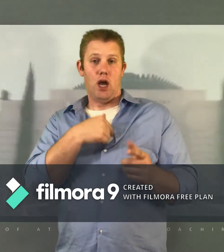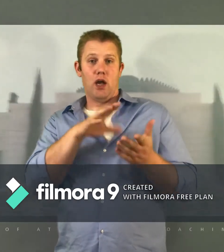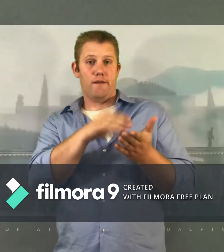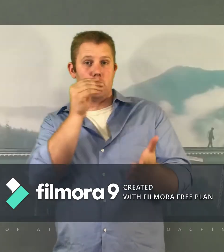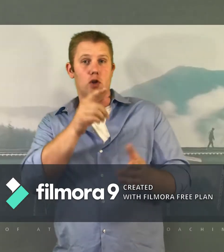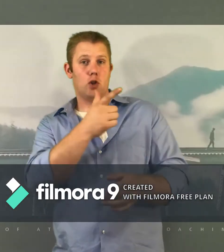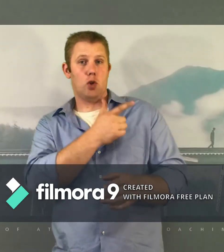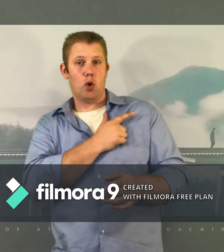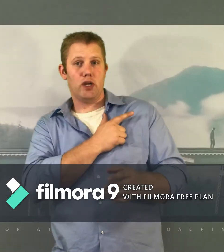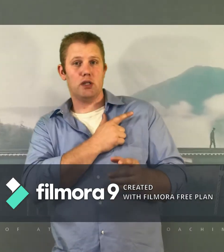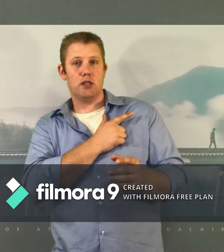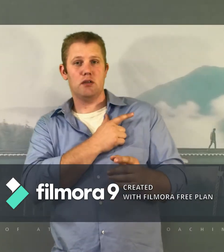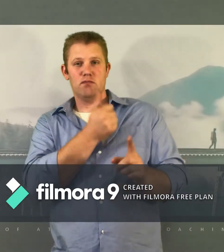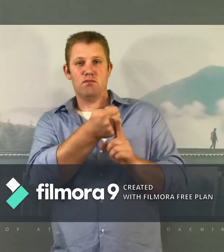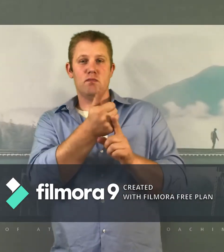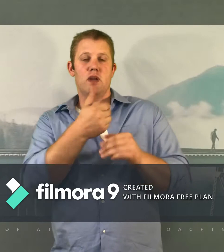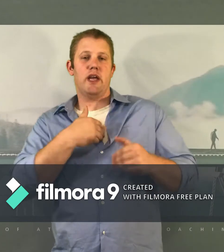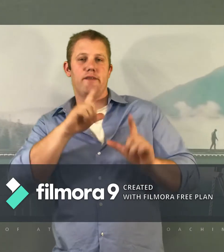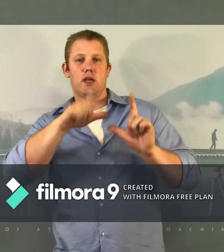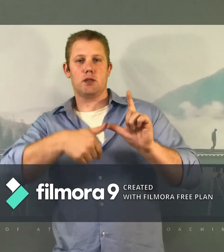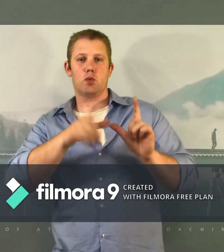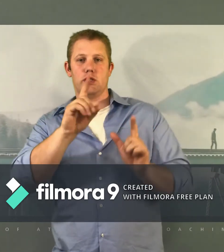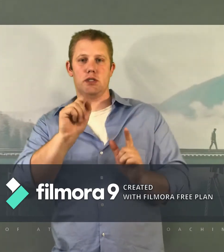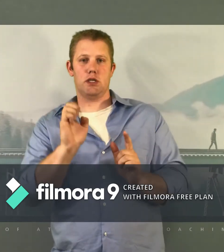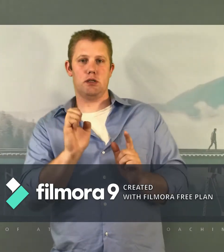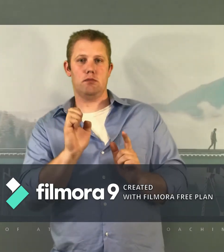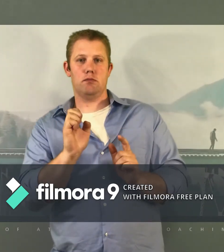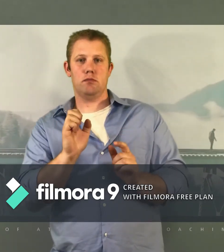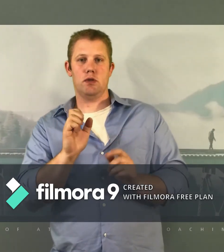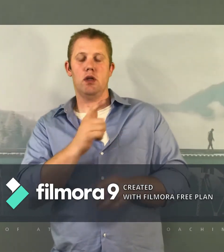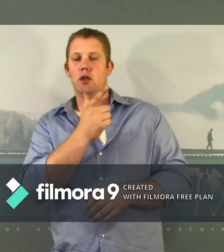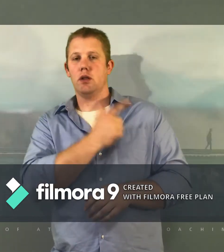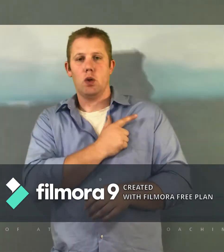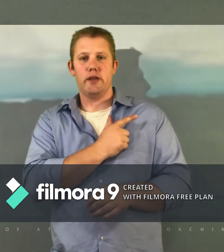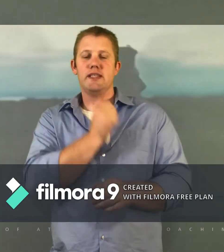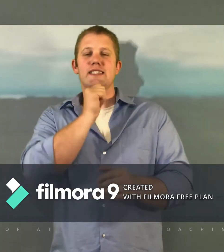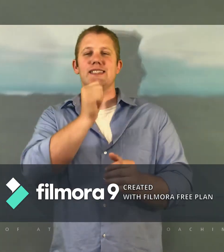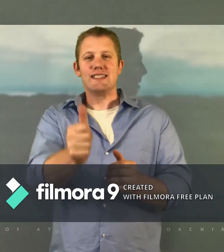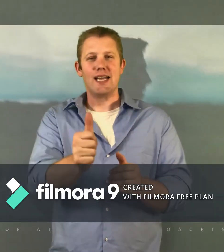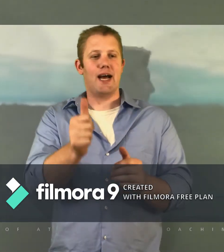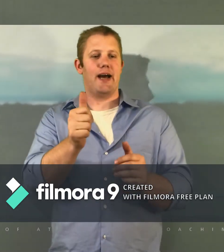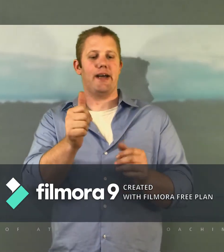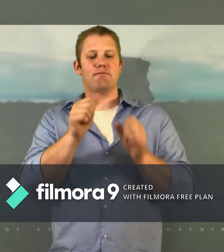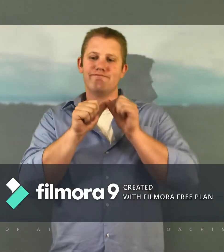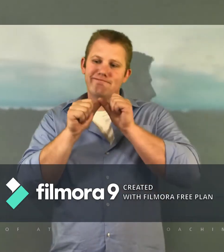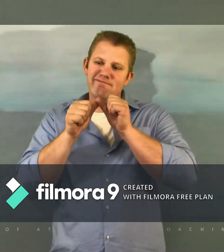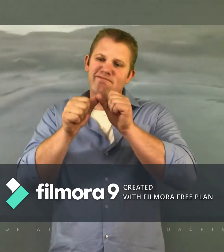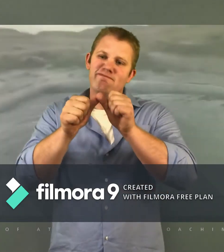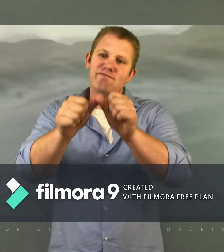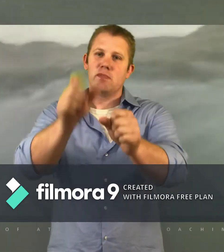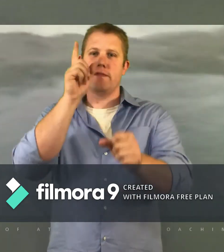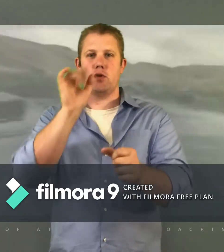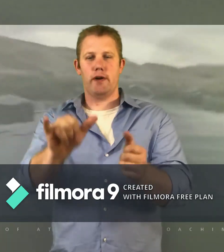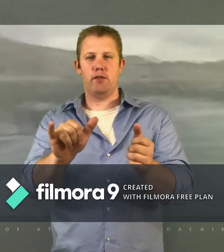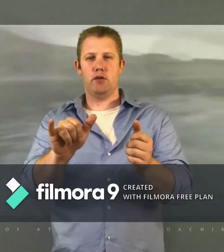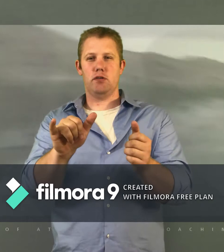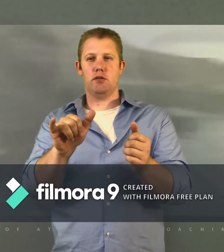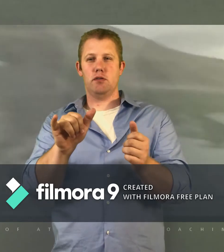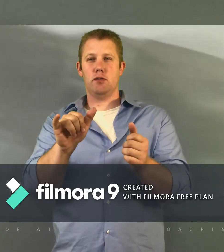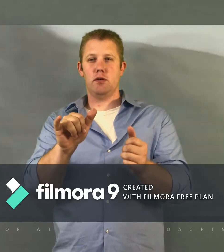overabused? Well, I've learned that loyalty has an expiration date. Loyalty isn't some open-ended thing that